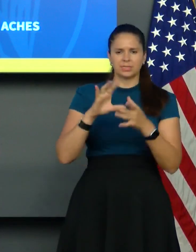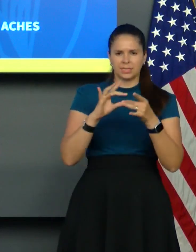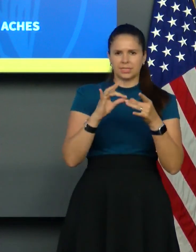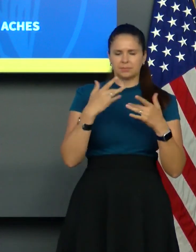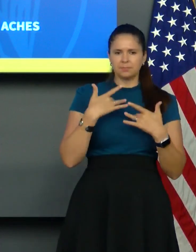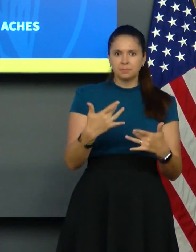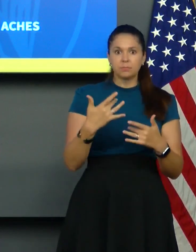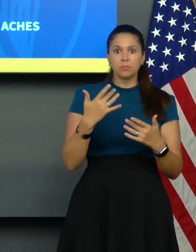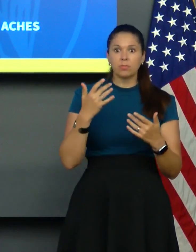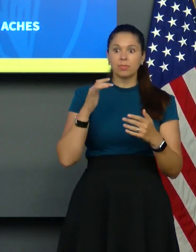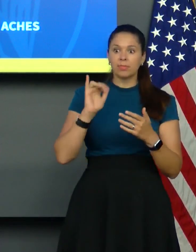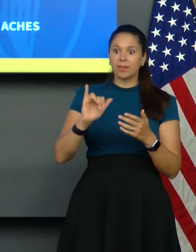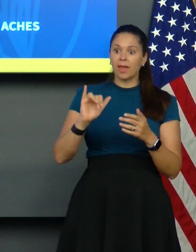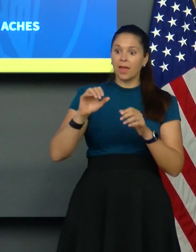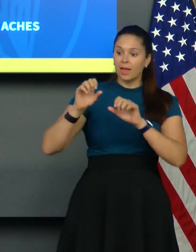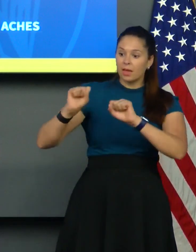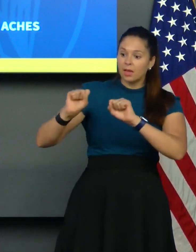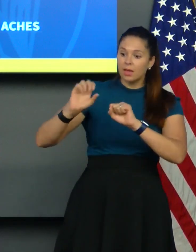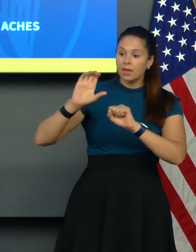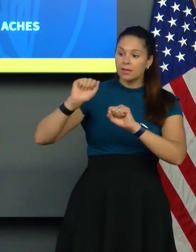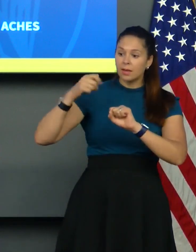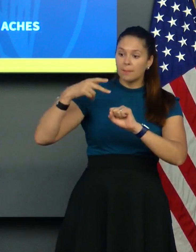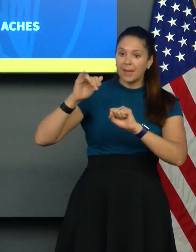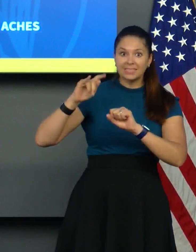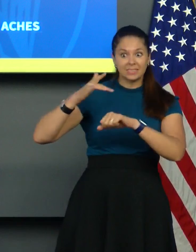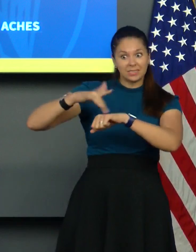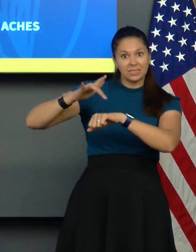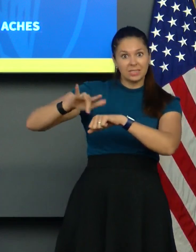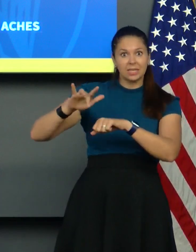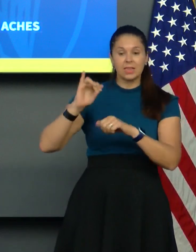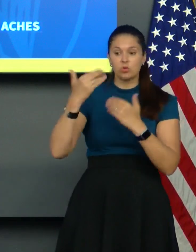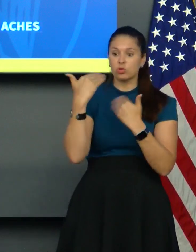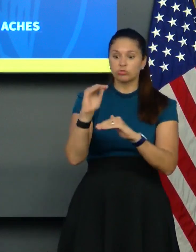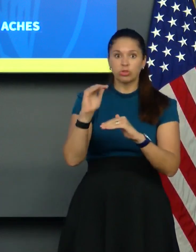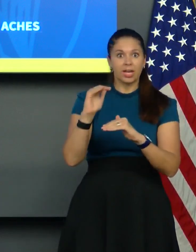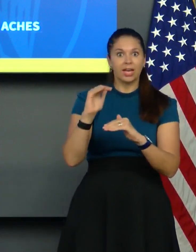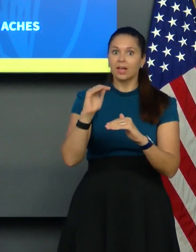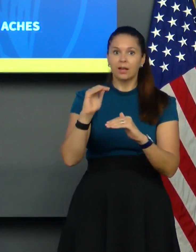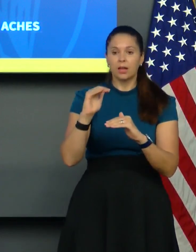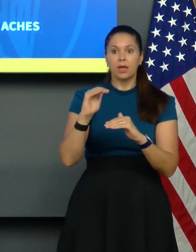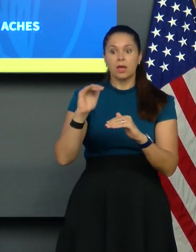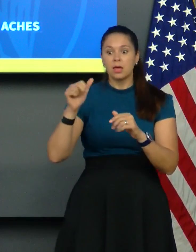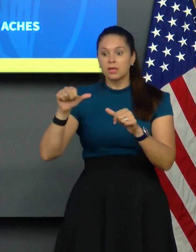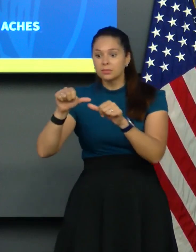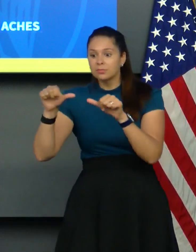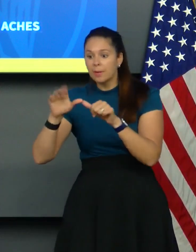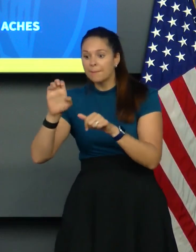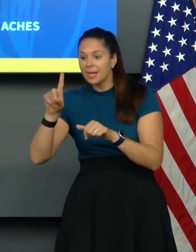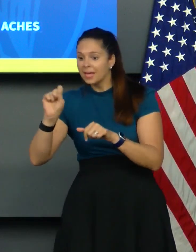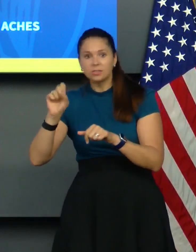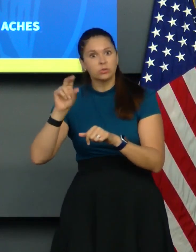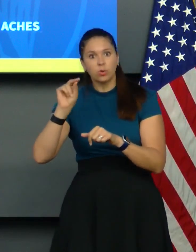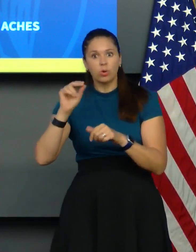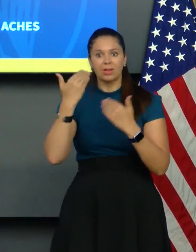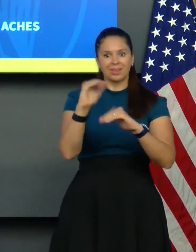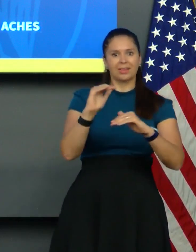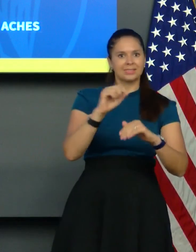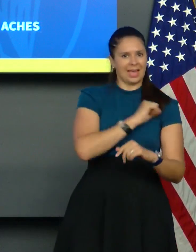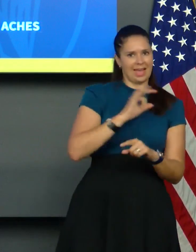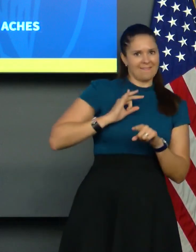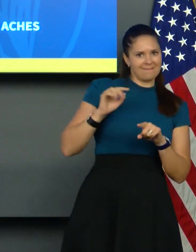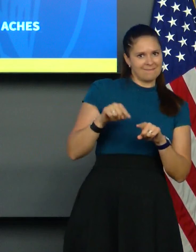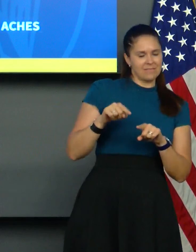the capacity is being constrained by staffing, not by beds. we have the ability